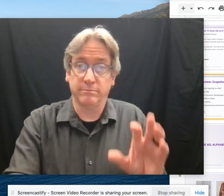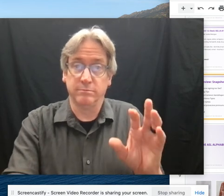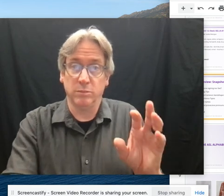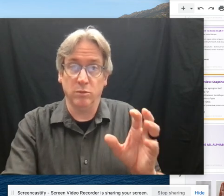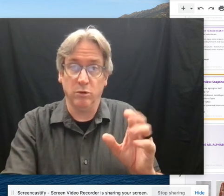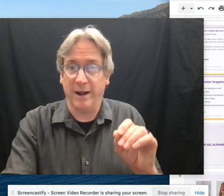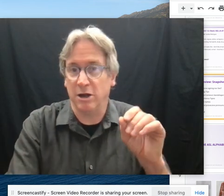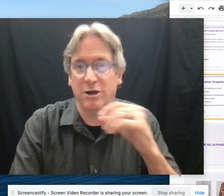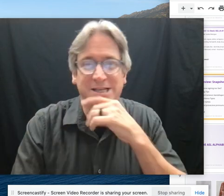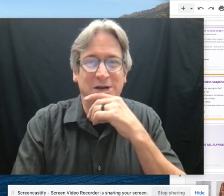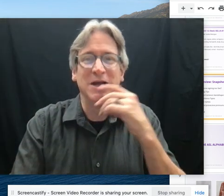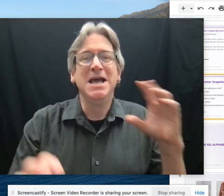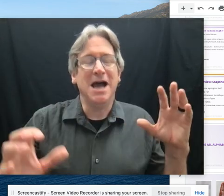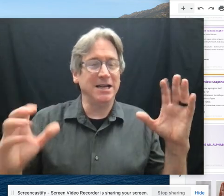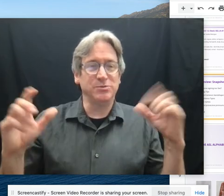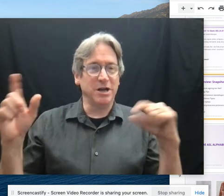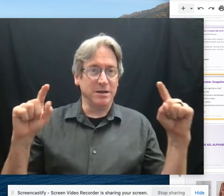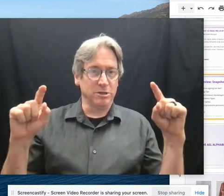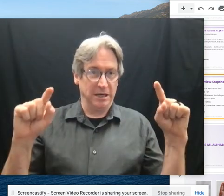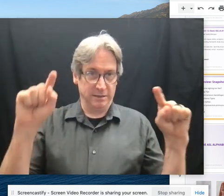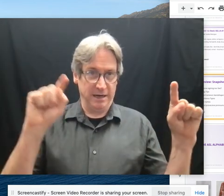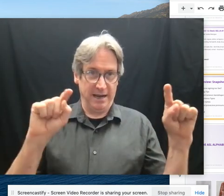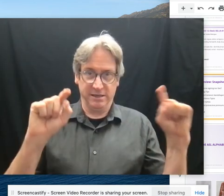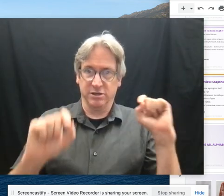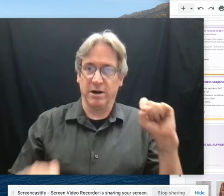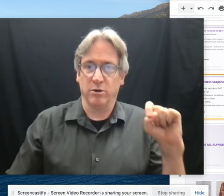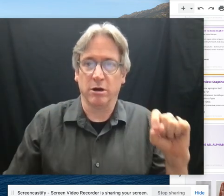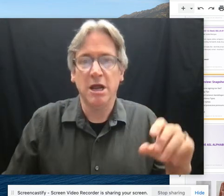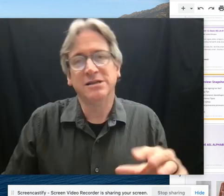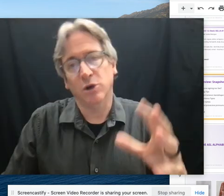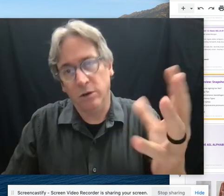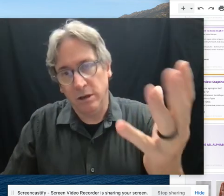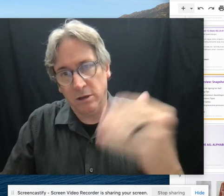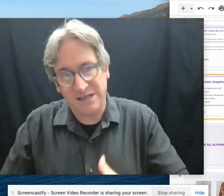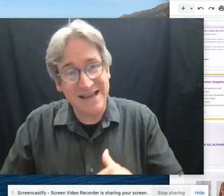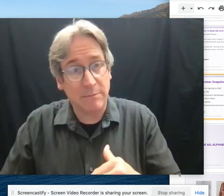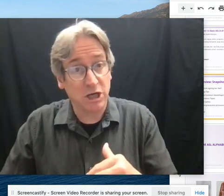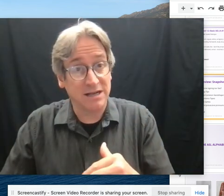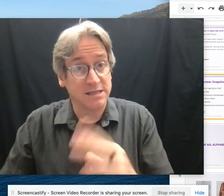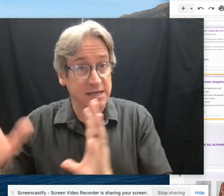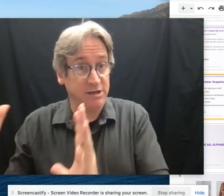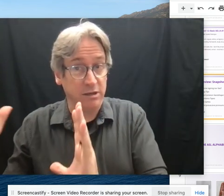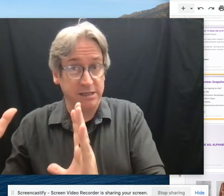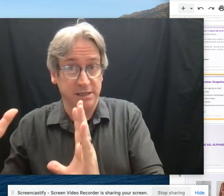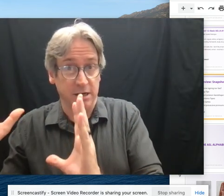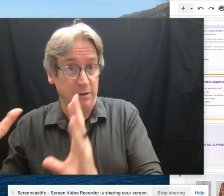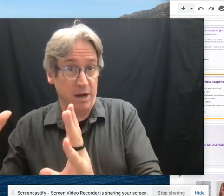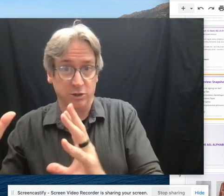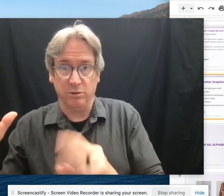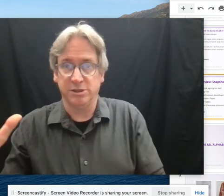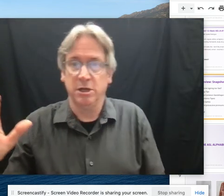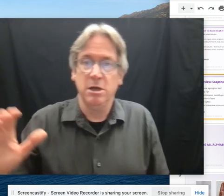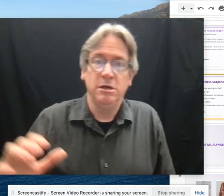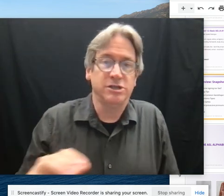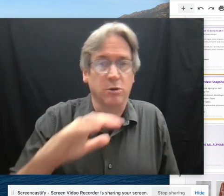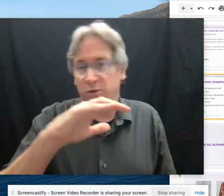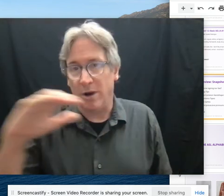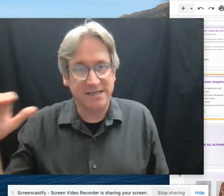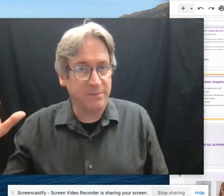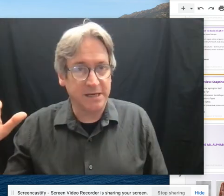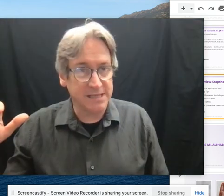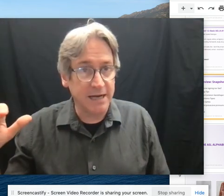Okay, we're back. Okay, so I just wanted to double check that I had these in the right order. So the snapshots, as they're listed in the modules,